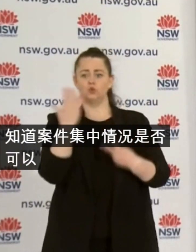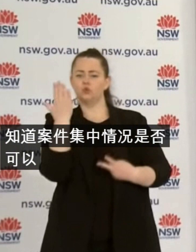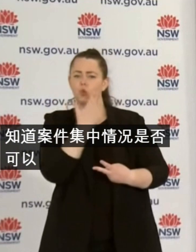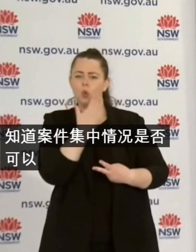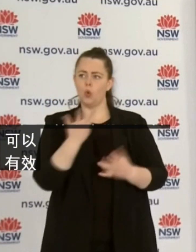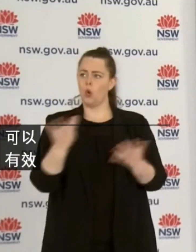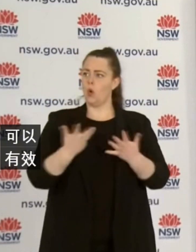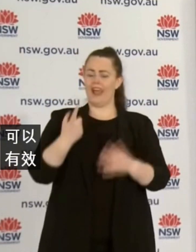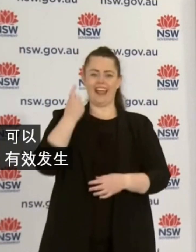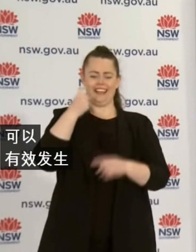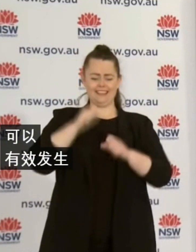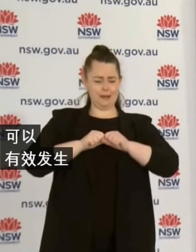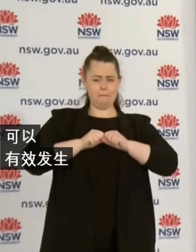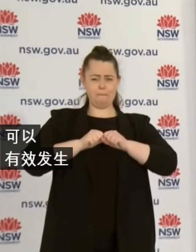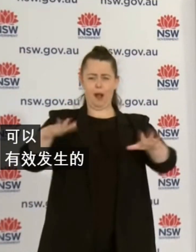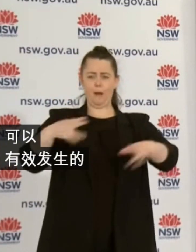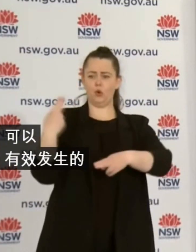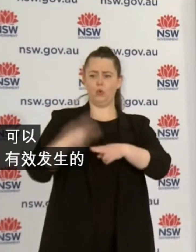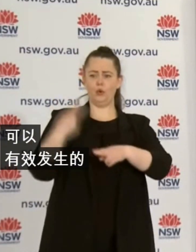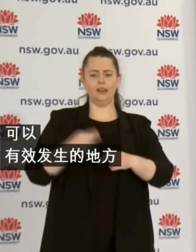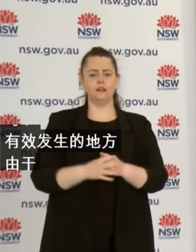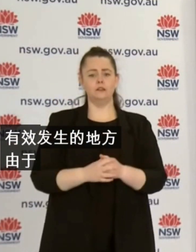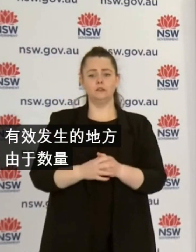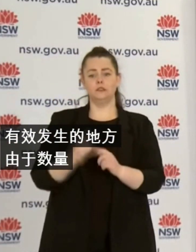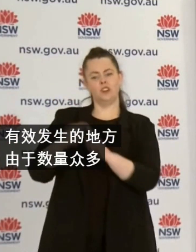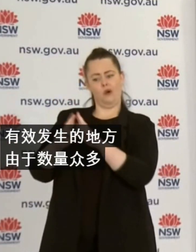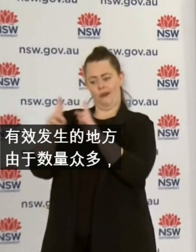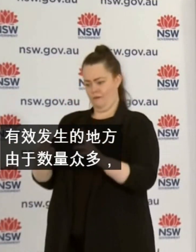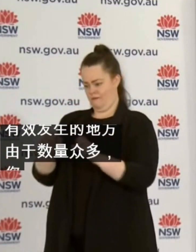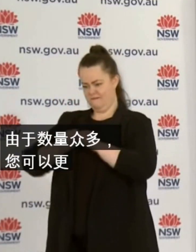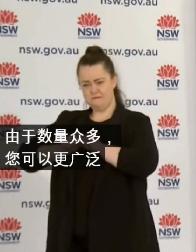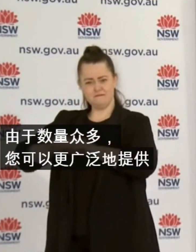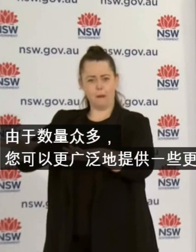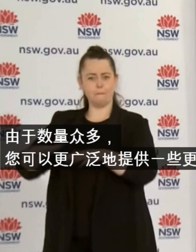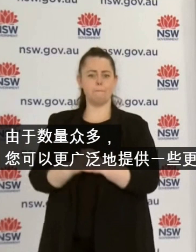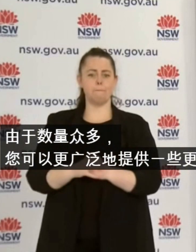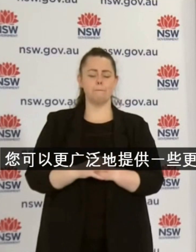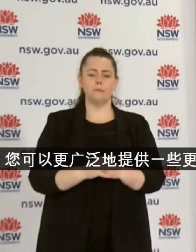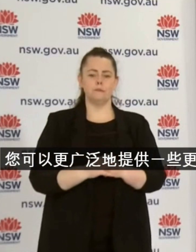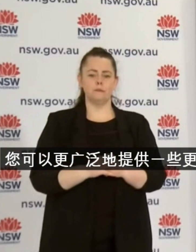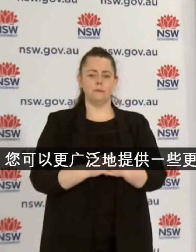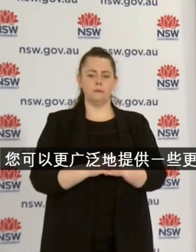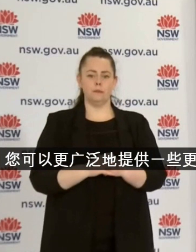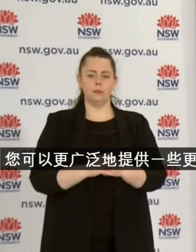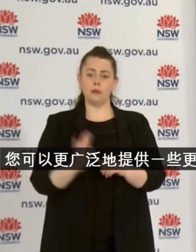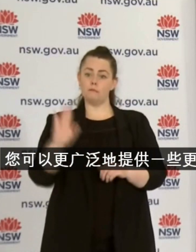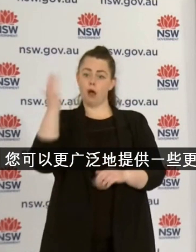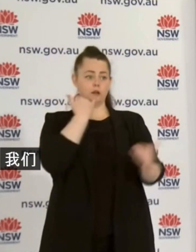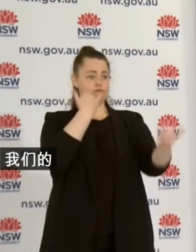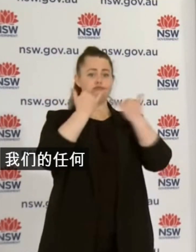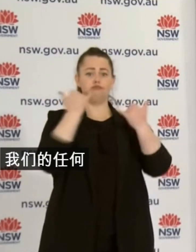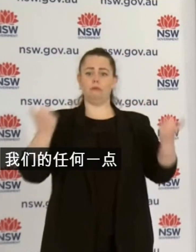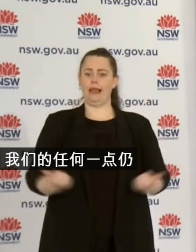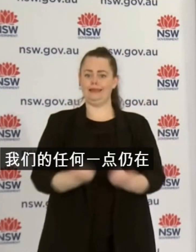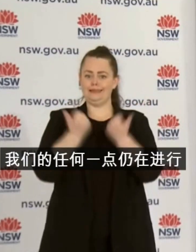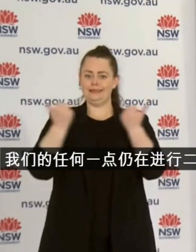happen, effectively kind of giving away some of the broader, because of the numbers, broader contact tracing you've been doing. Is there any point in